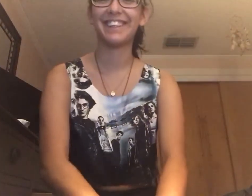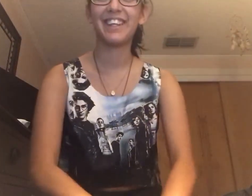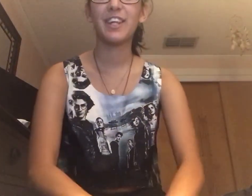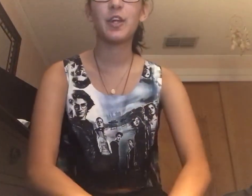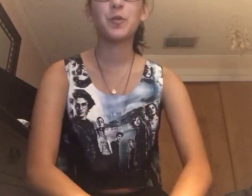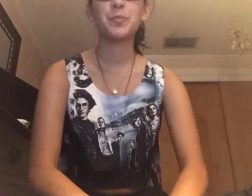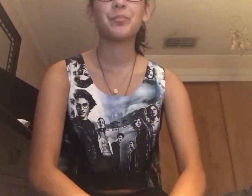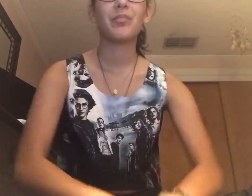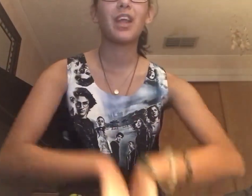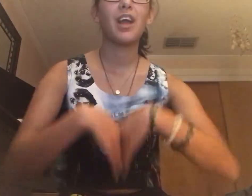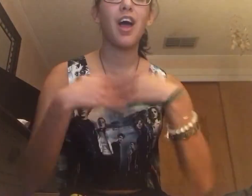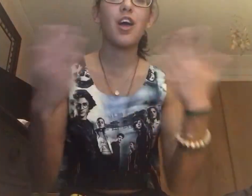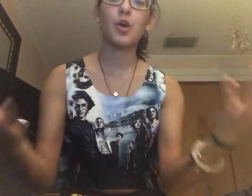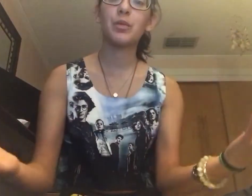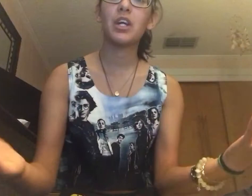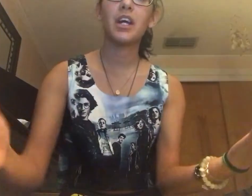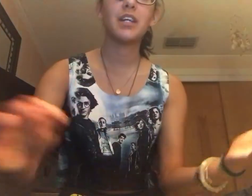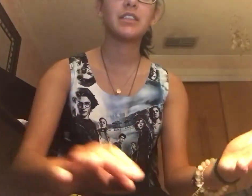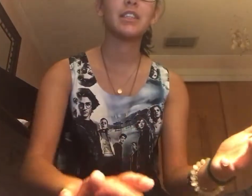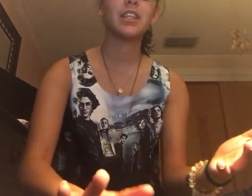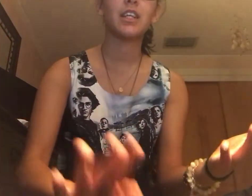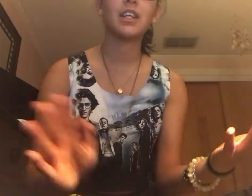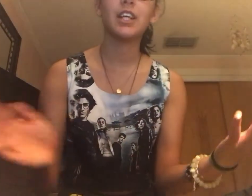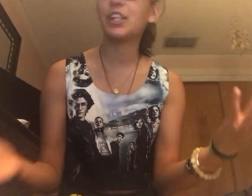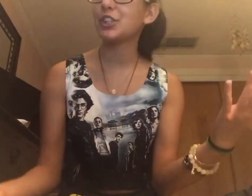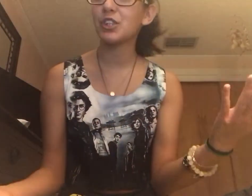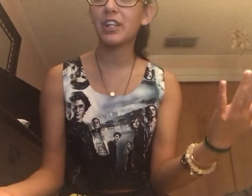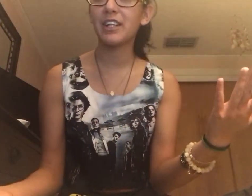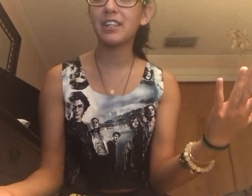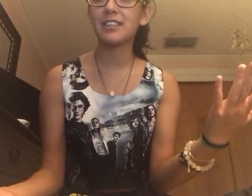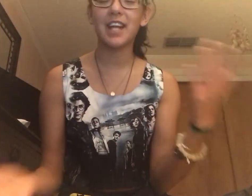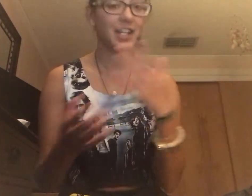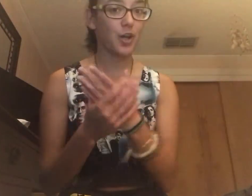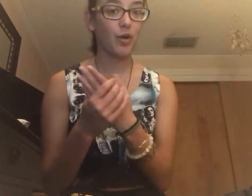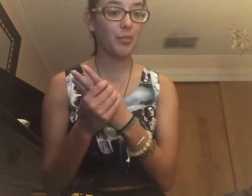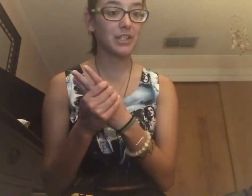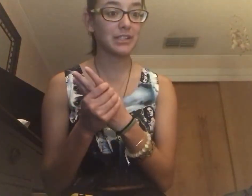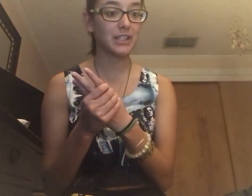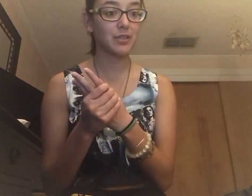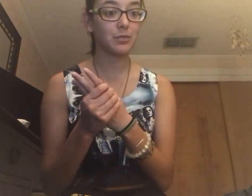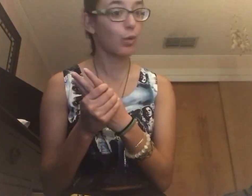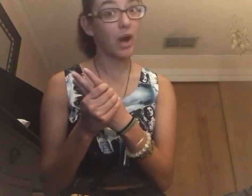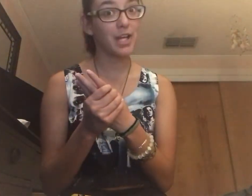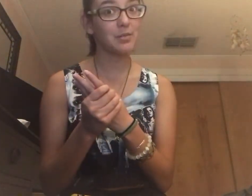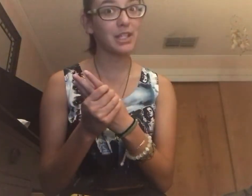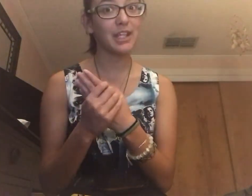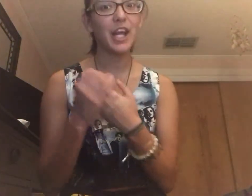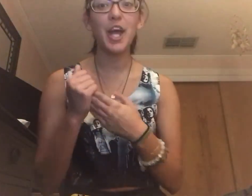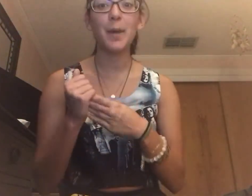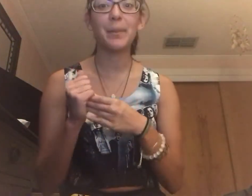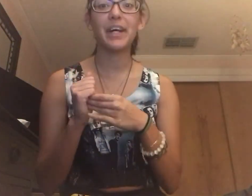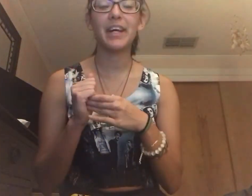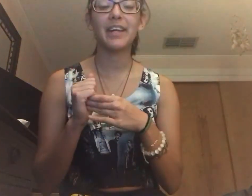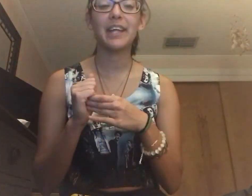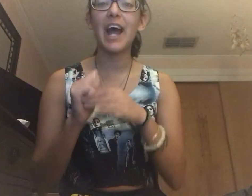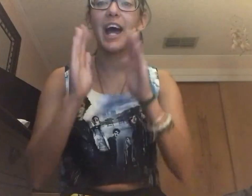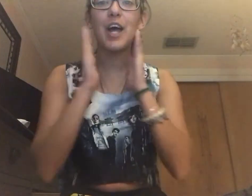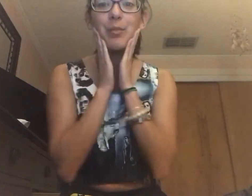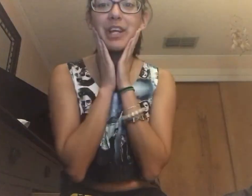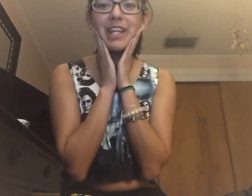I hope you guys enjoyed this. I know I messed up quite a bit, but yeah, I hope you